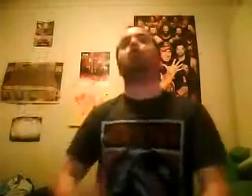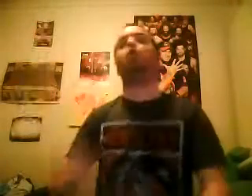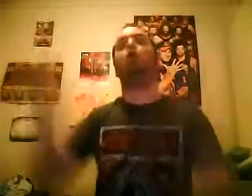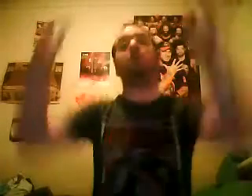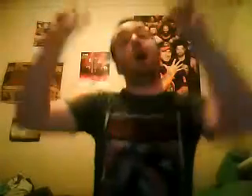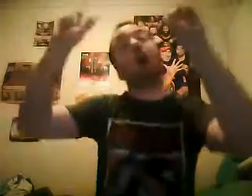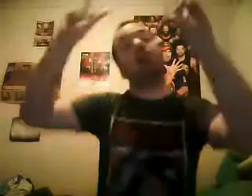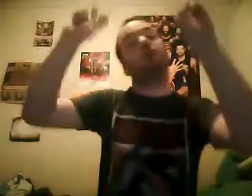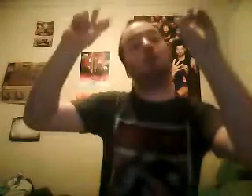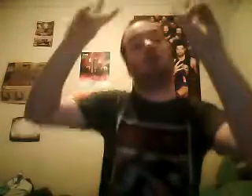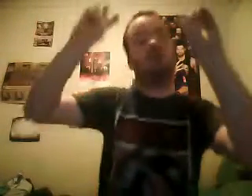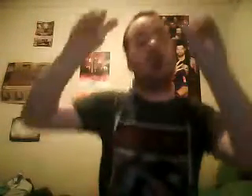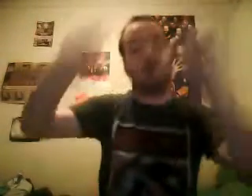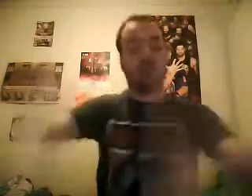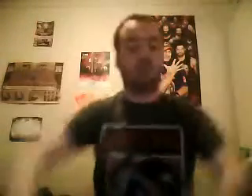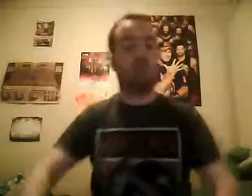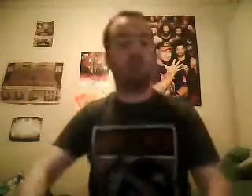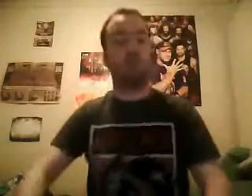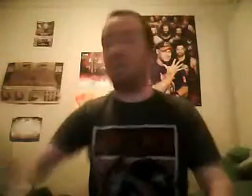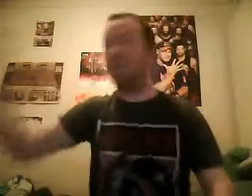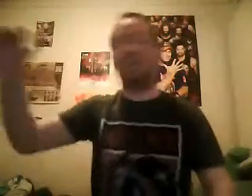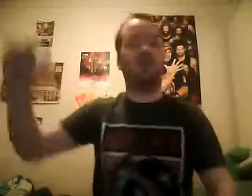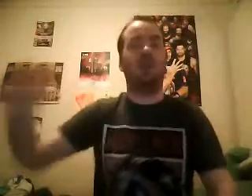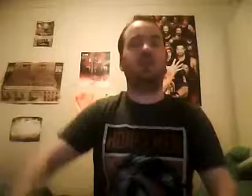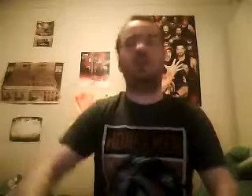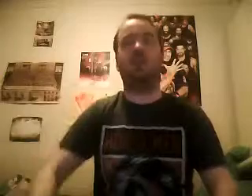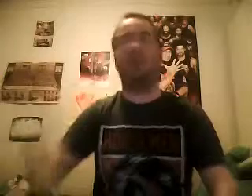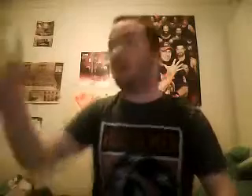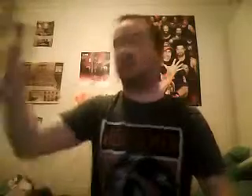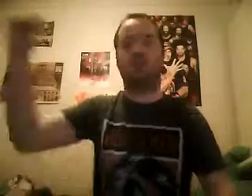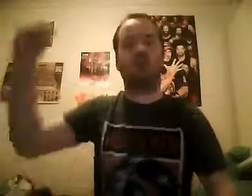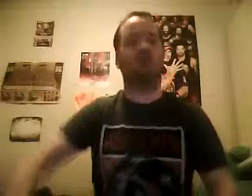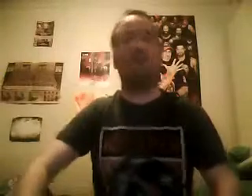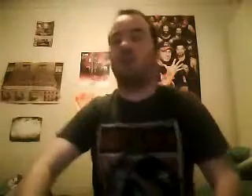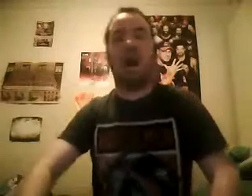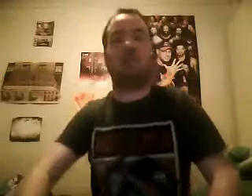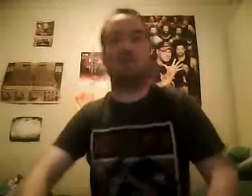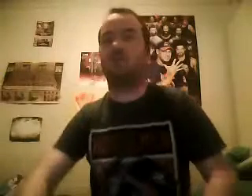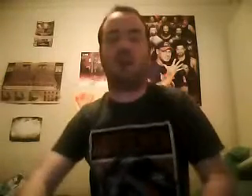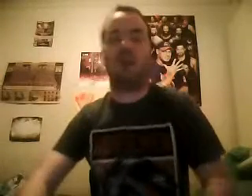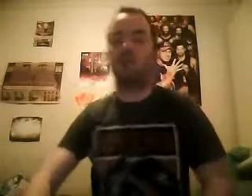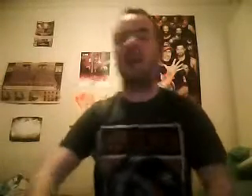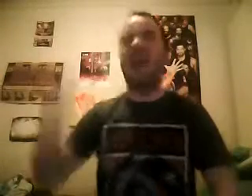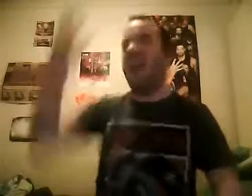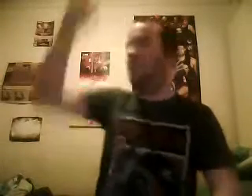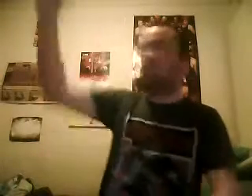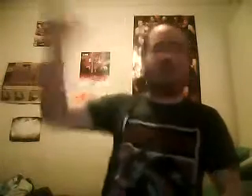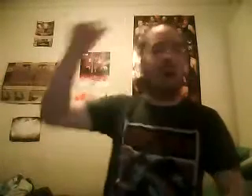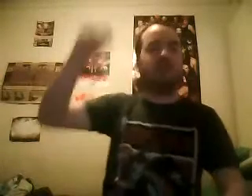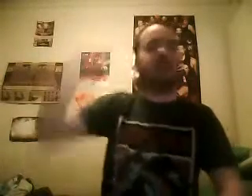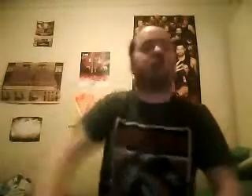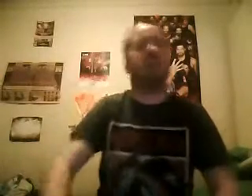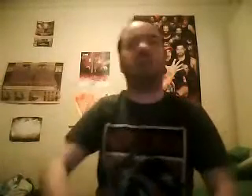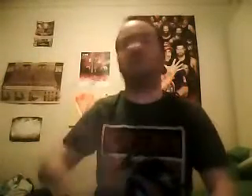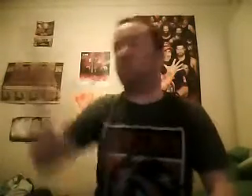called Hardcore Title. It's the only reason why you don't like it, because it's not called Hardcore Title. And the design of the championship.